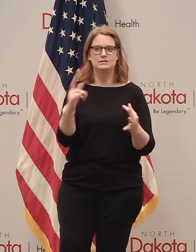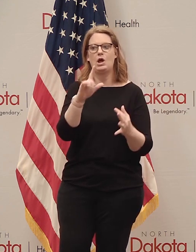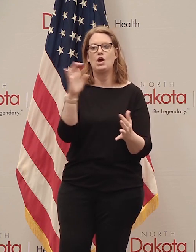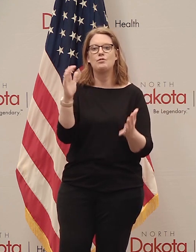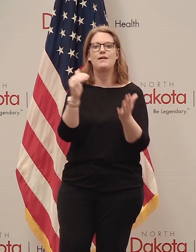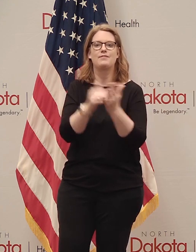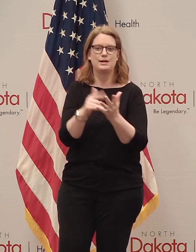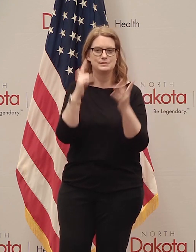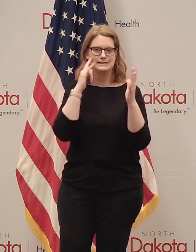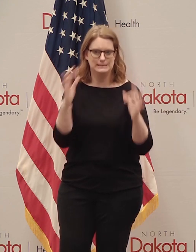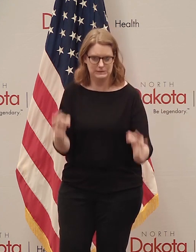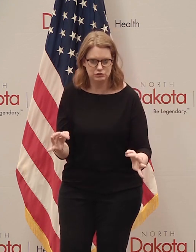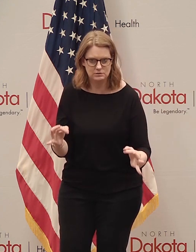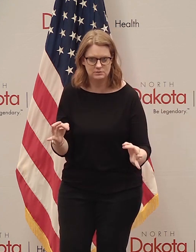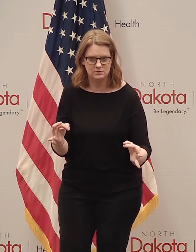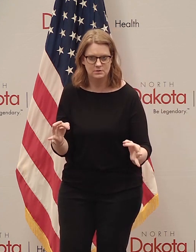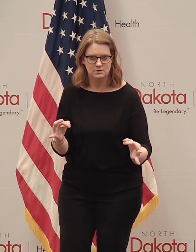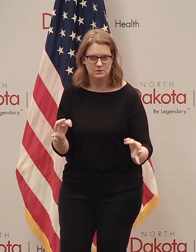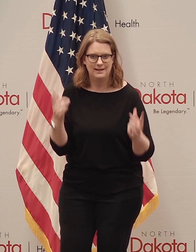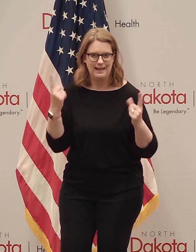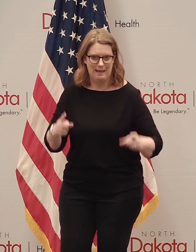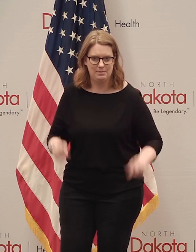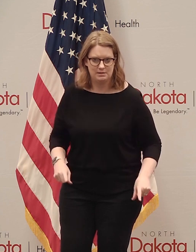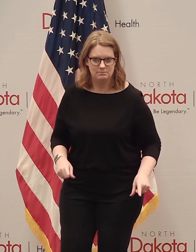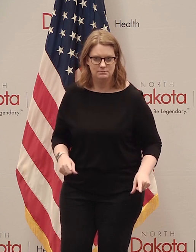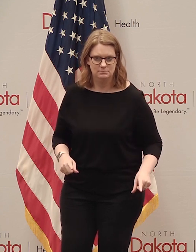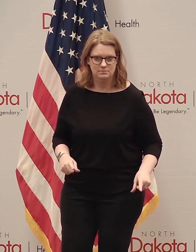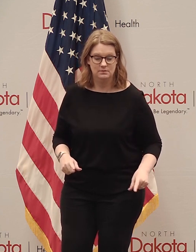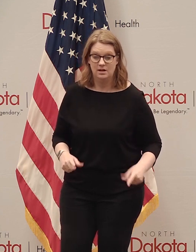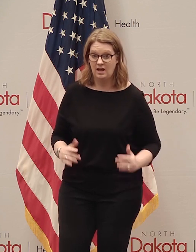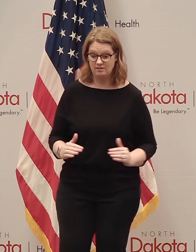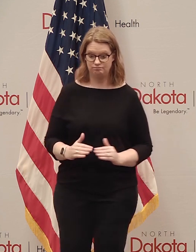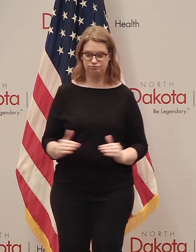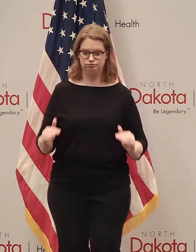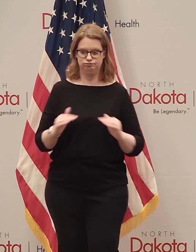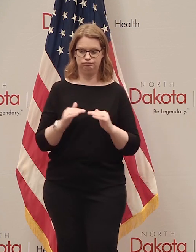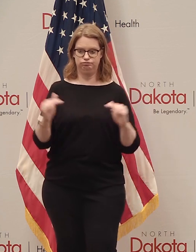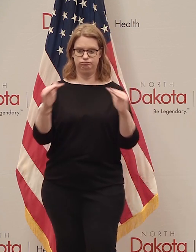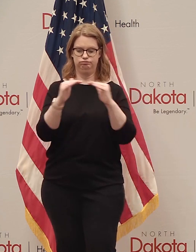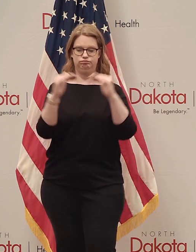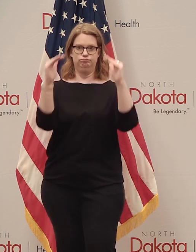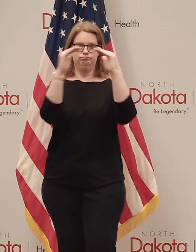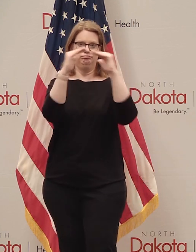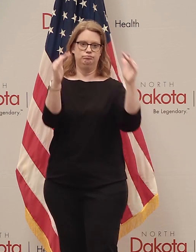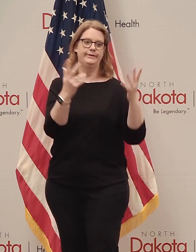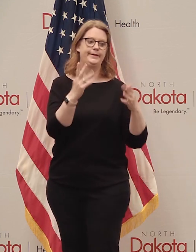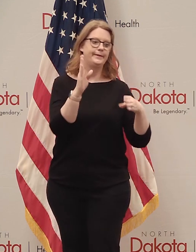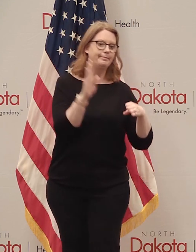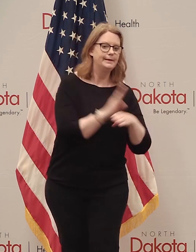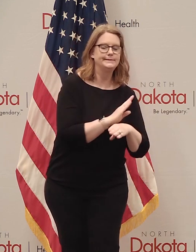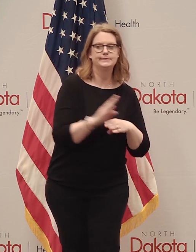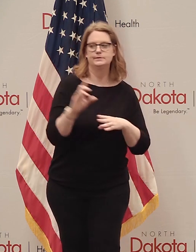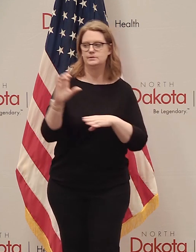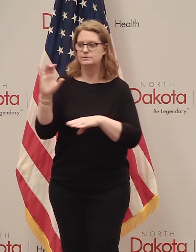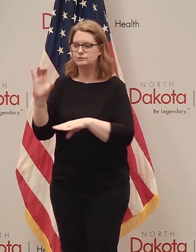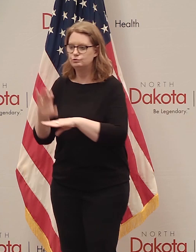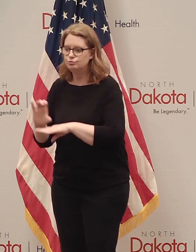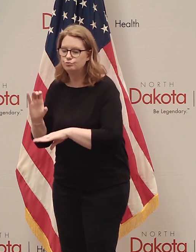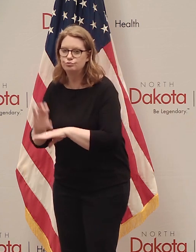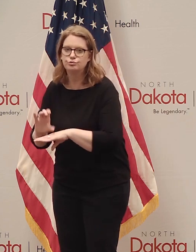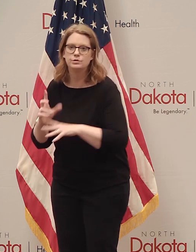thousands of decisions that are being made at all levels by businesses, by churches,